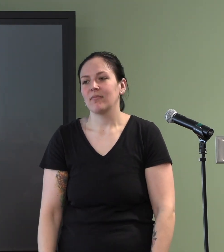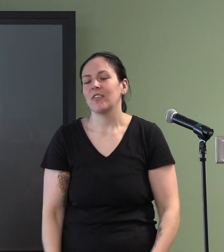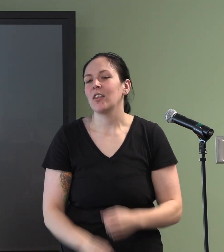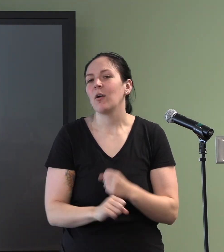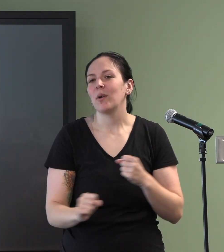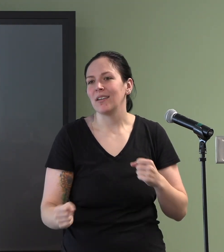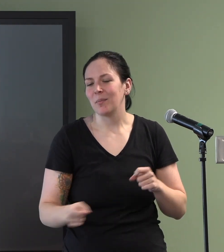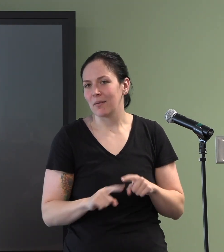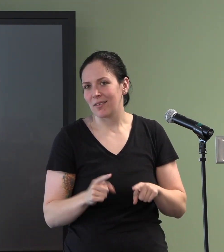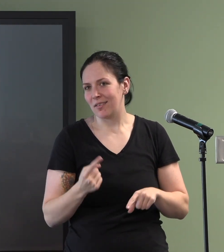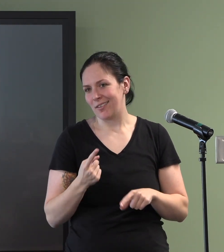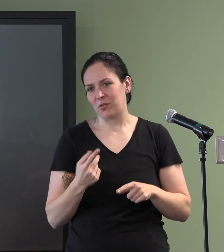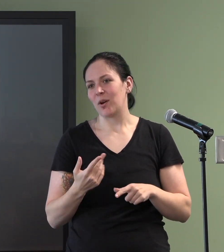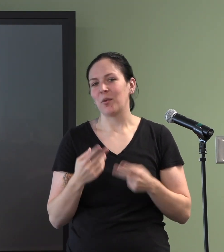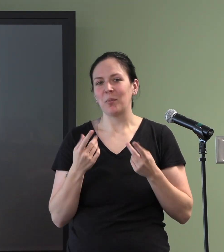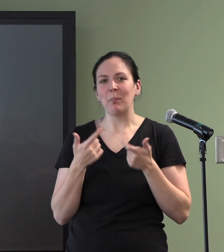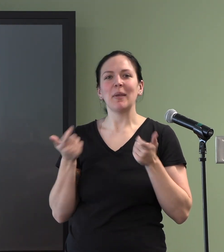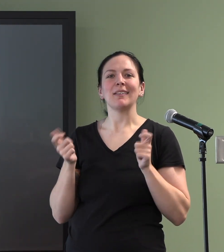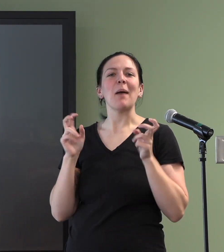Very long-winded, but it's just one of those big topics.